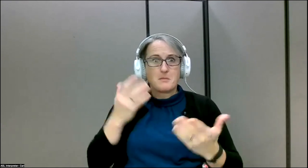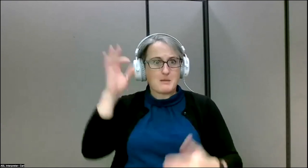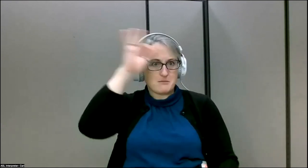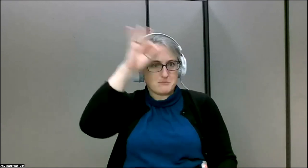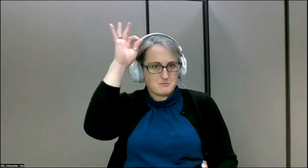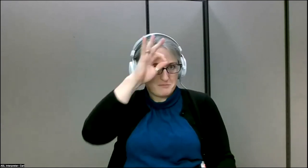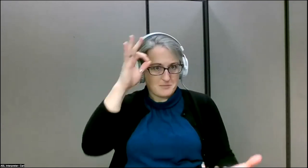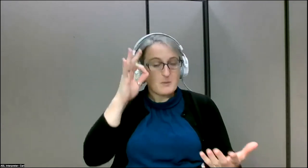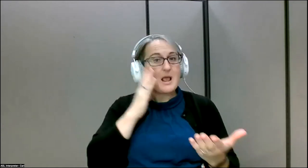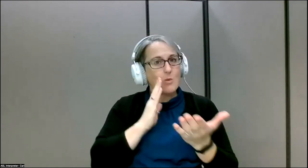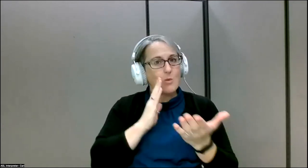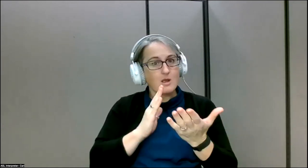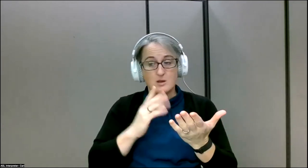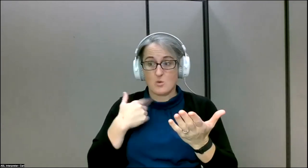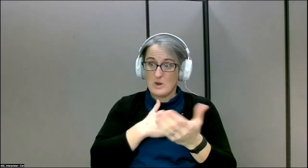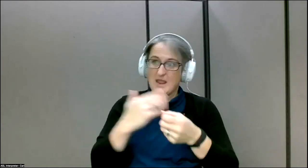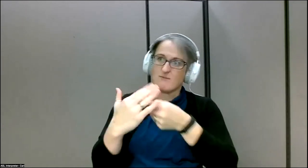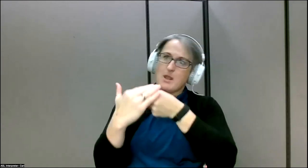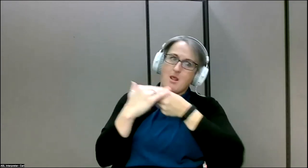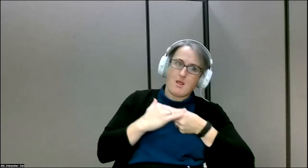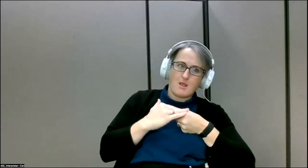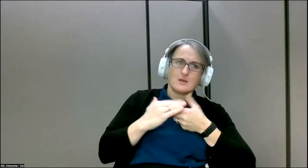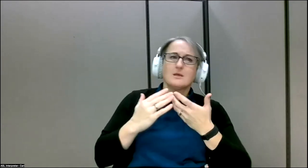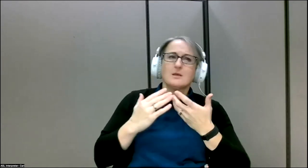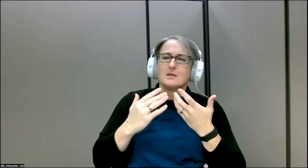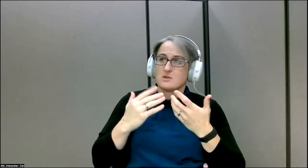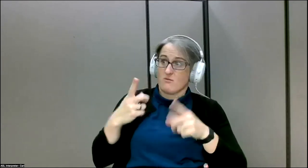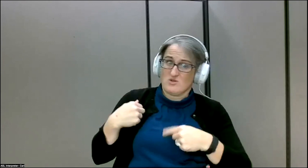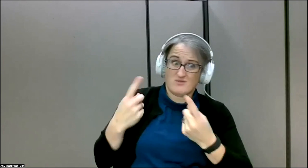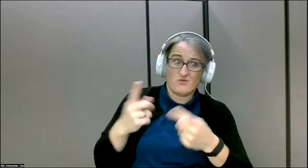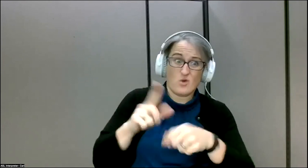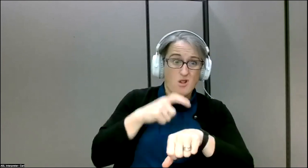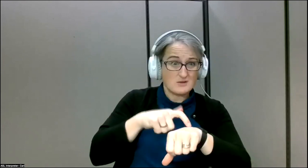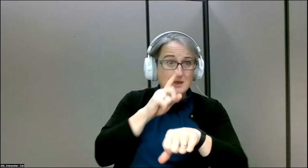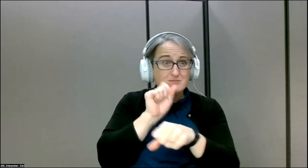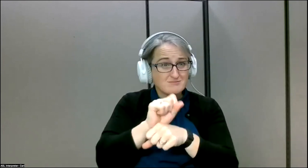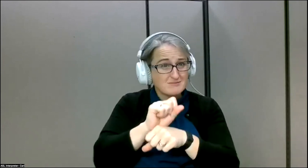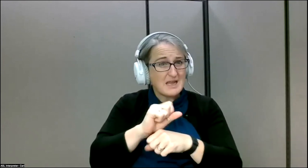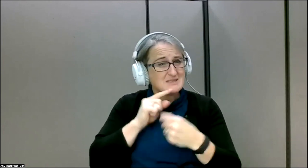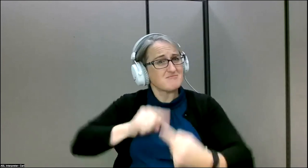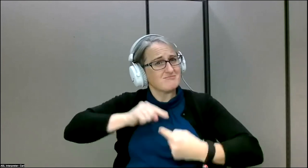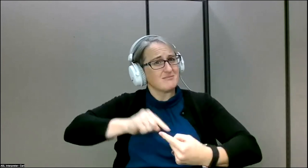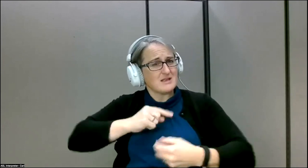been so suppressed, so misunderstood for so long, and it is difficult, right? We want people to understand us, but I like that